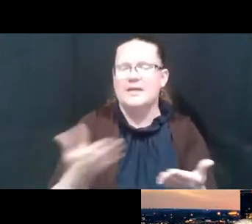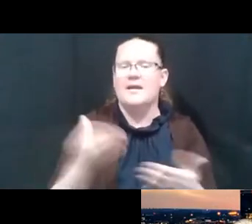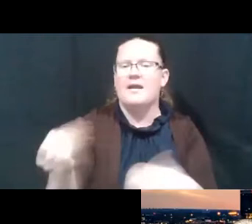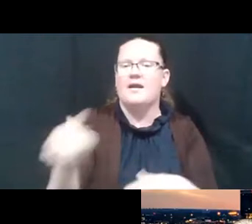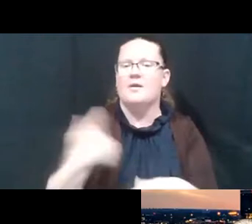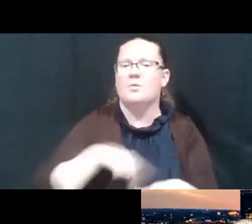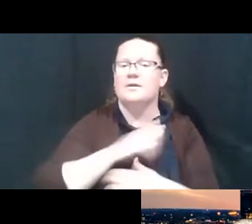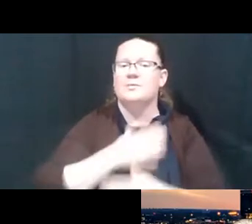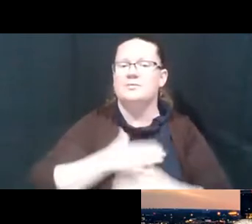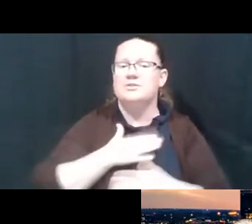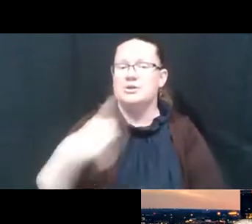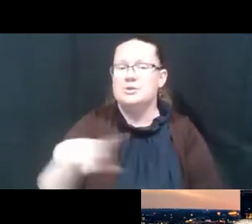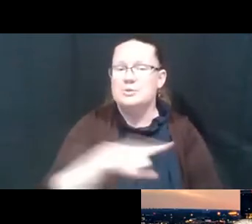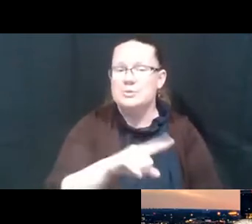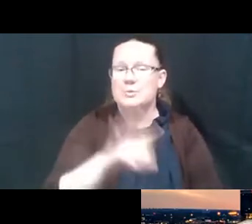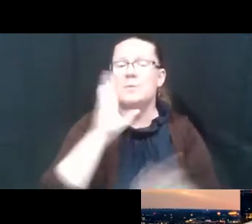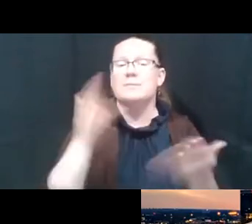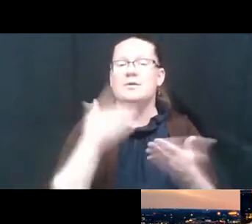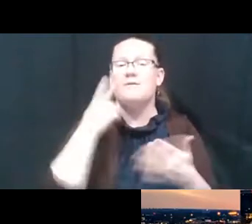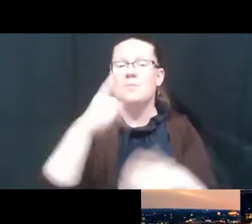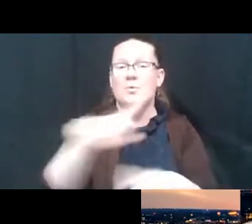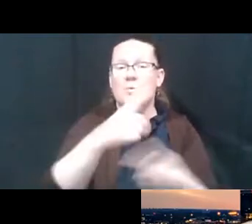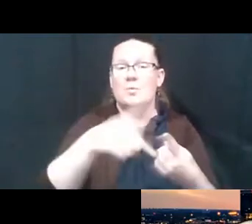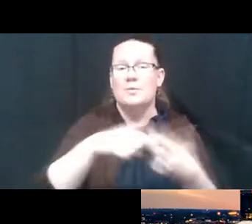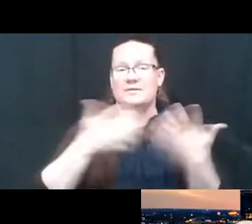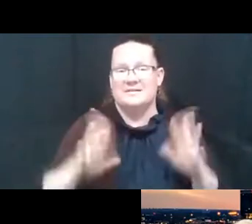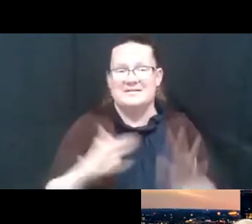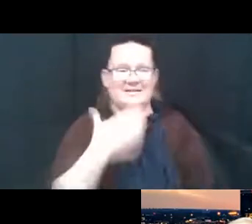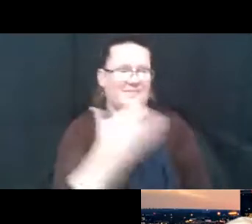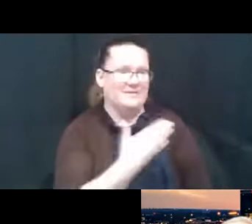you. We'll be here for you when this is all over. Thanks, guys. Thank you. Thank you.